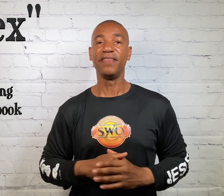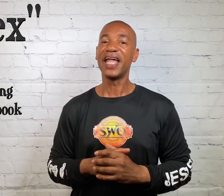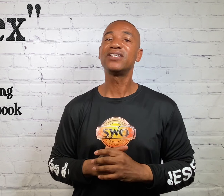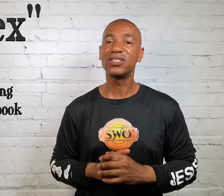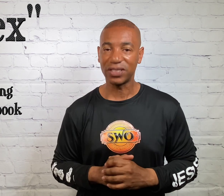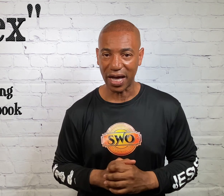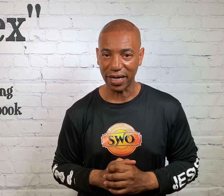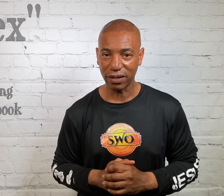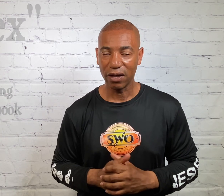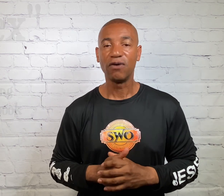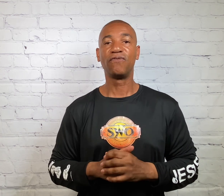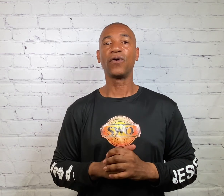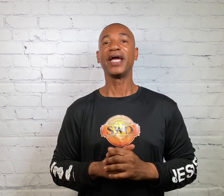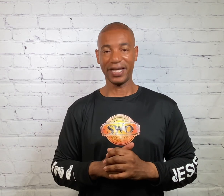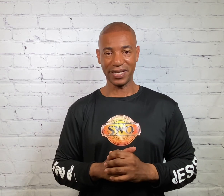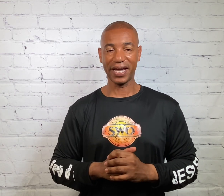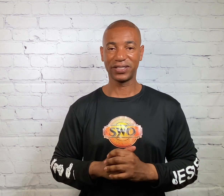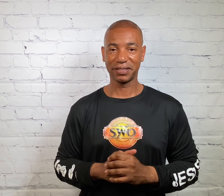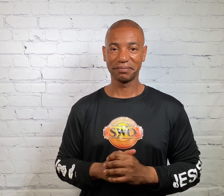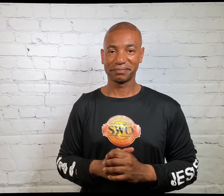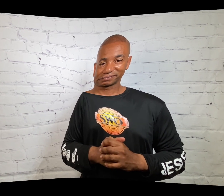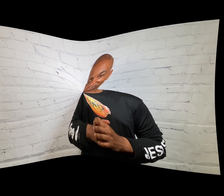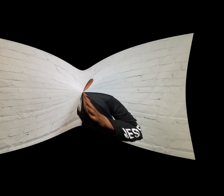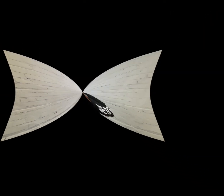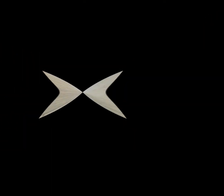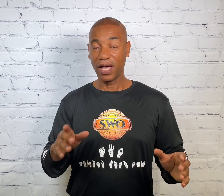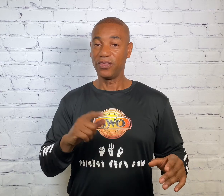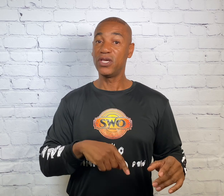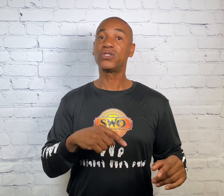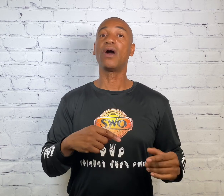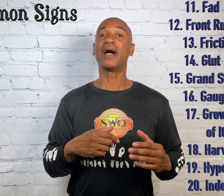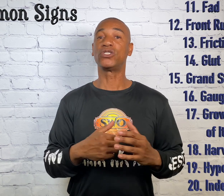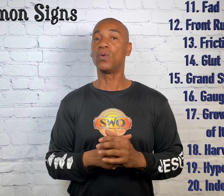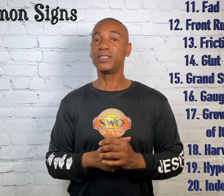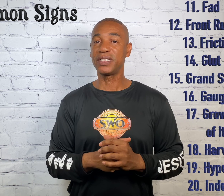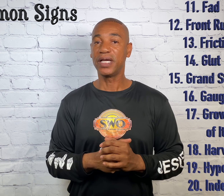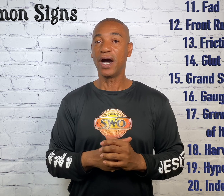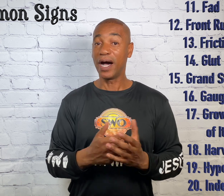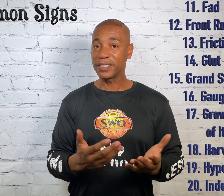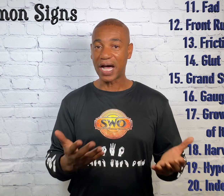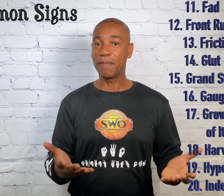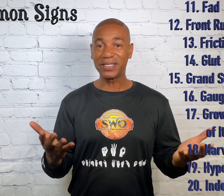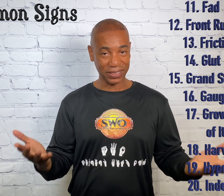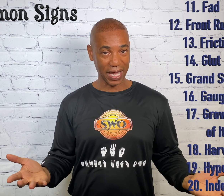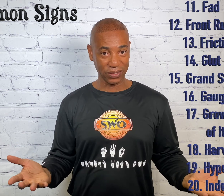That is the sign for index. These are my 20 uncommon